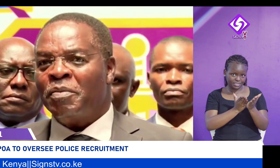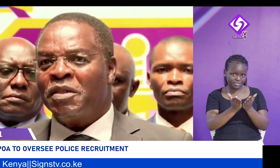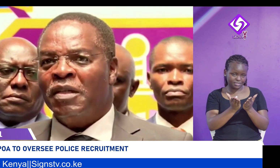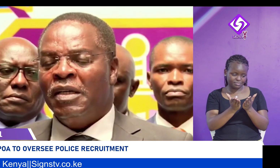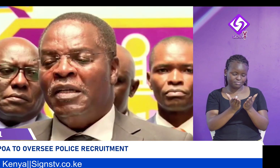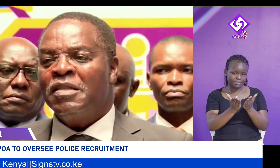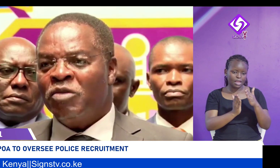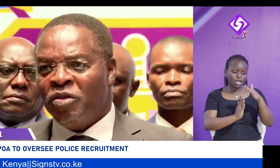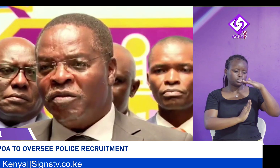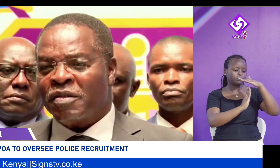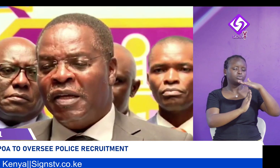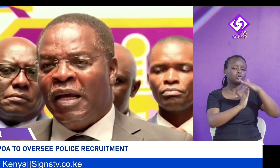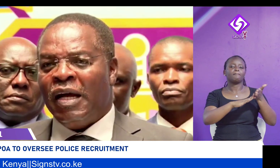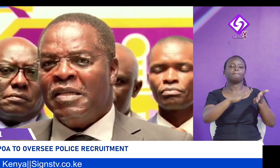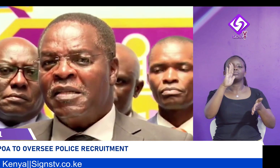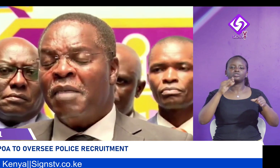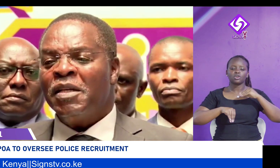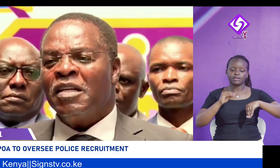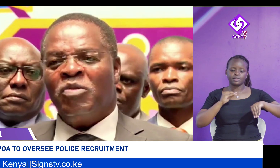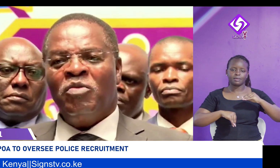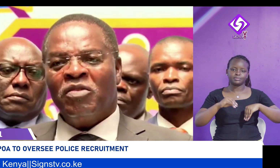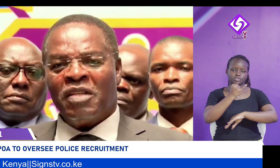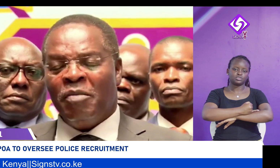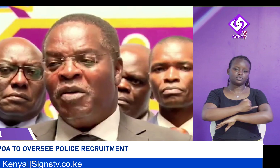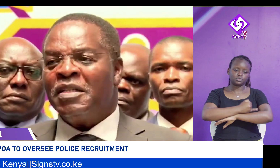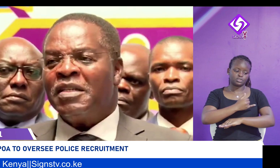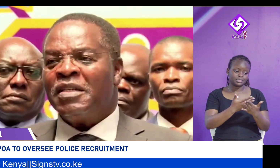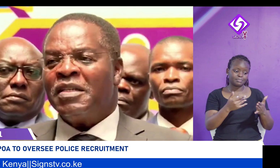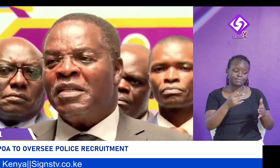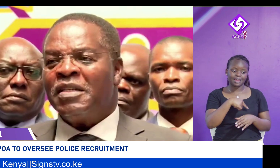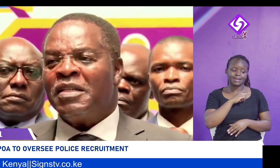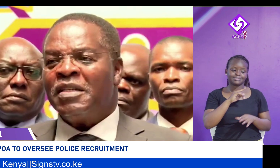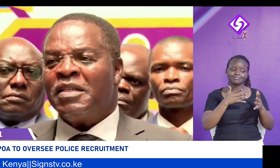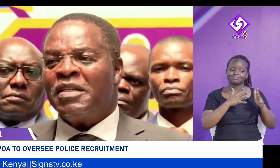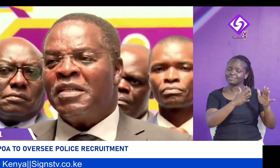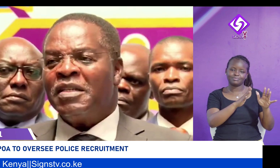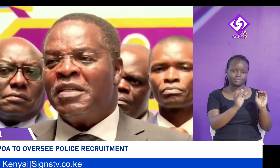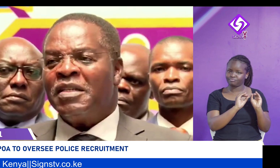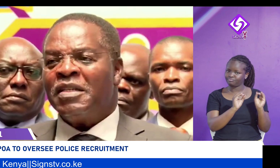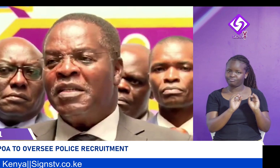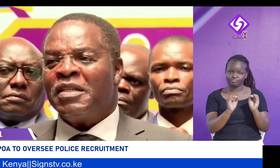most corrupt institutions. And this is something that we do not celebrate.